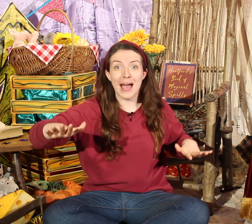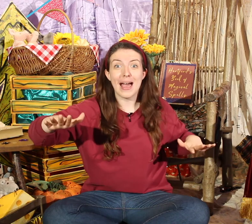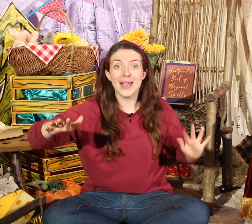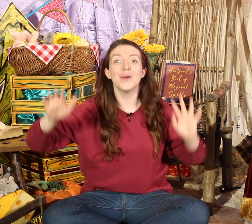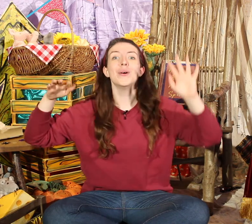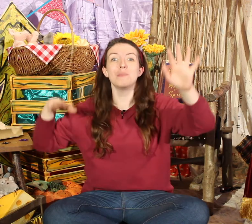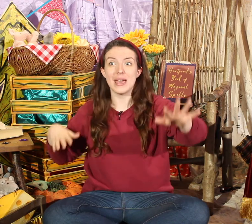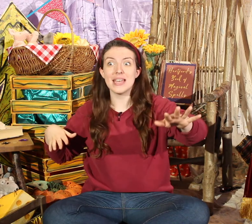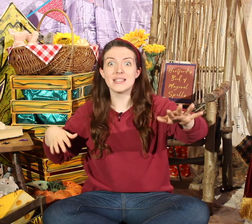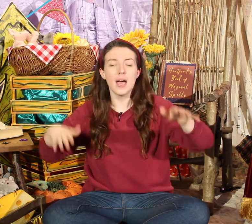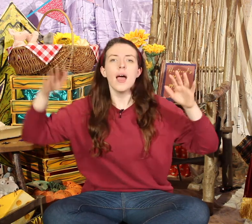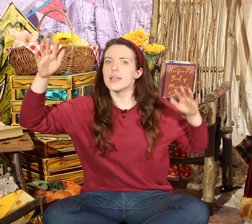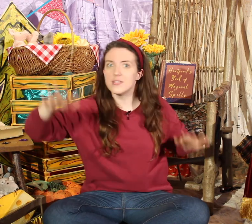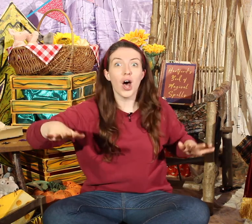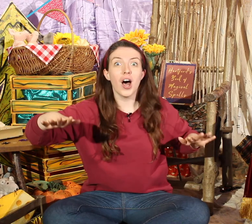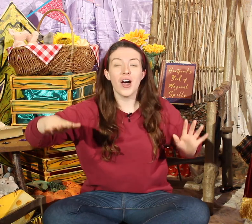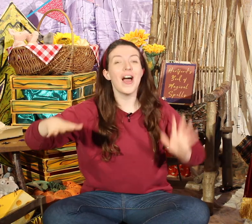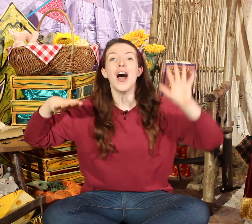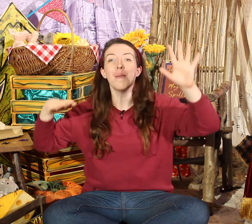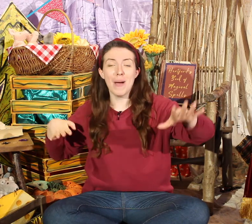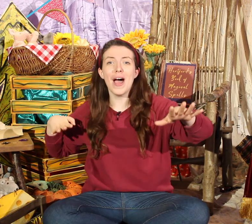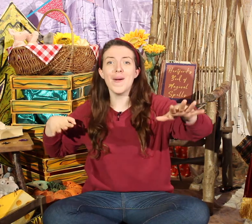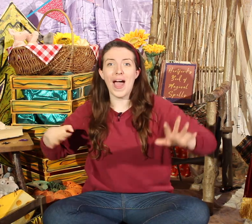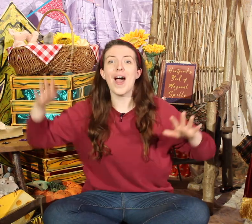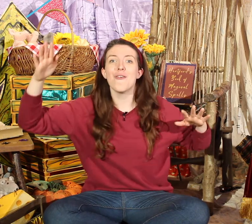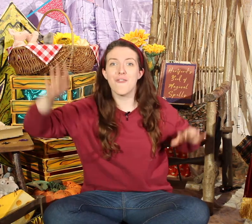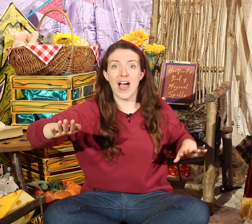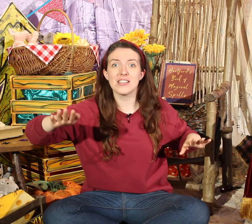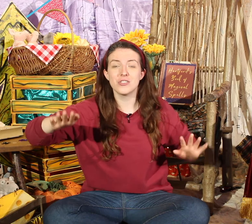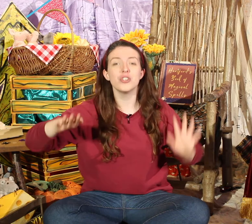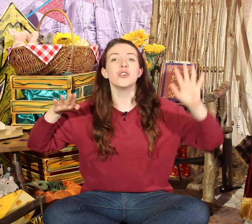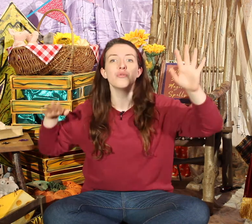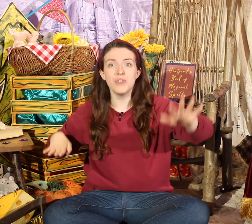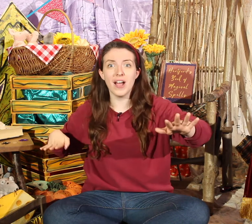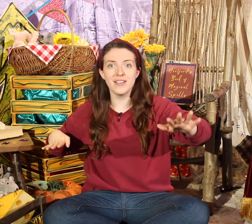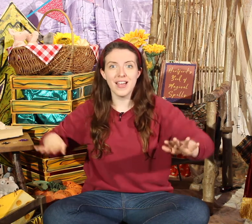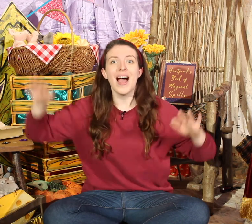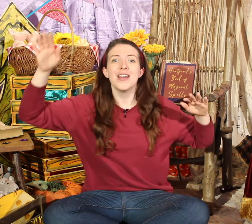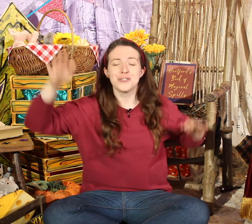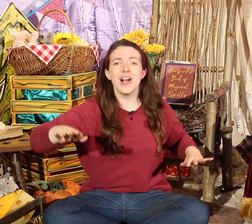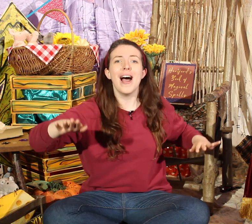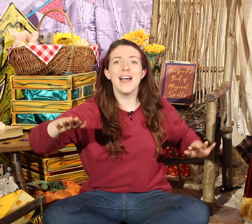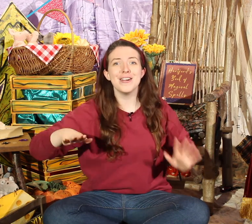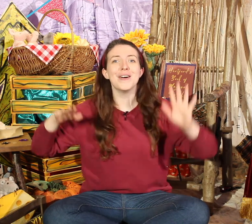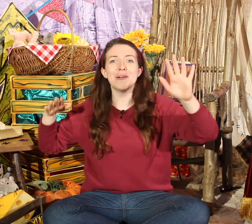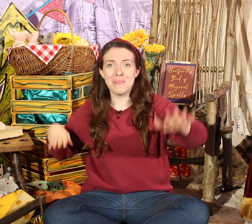my own pace. It's not about how fast you run, try your